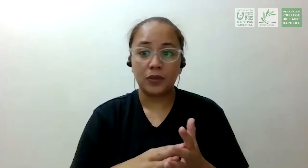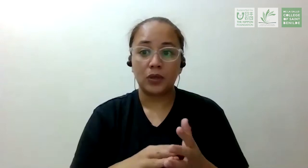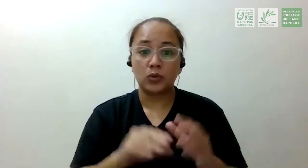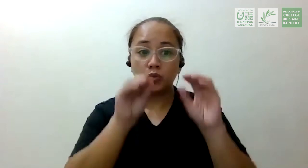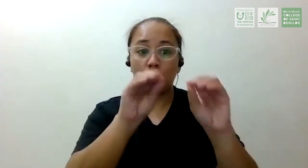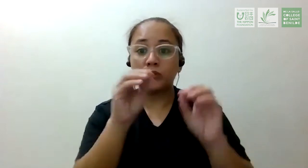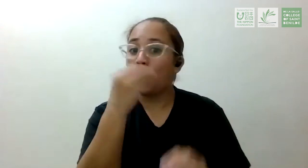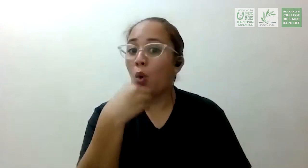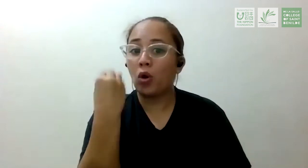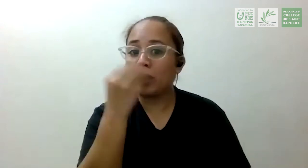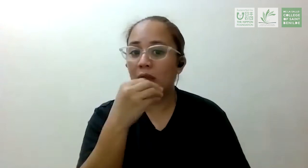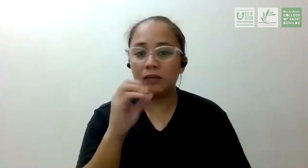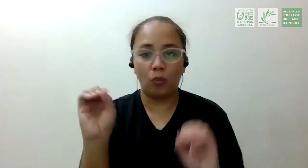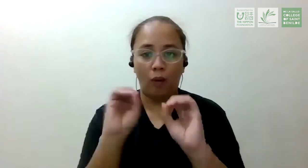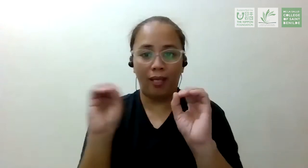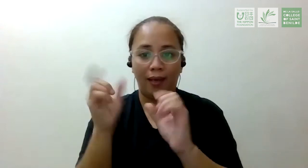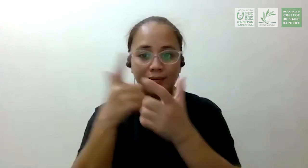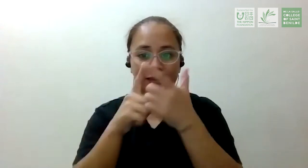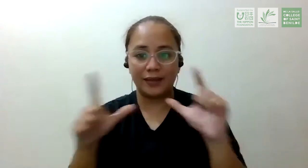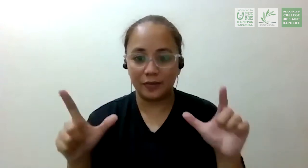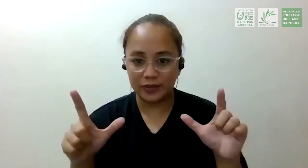orally.